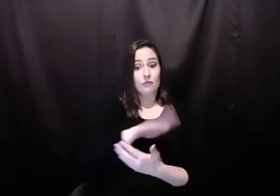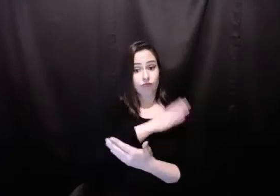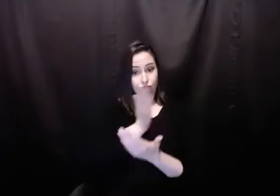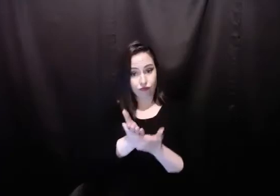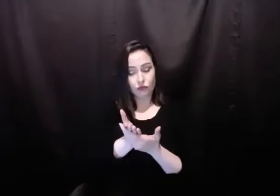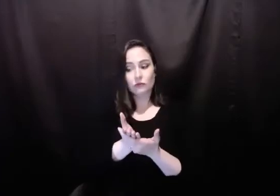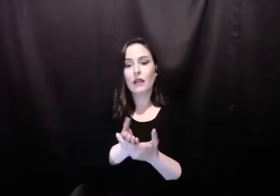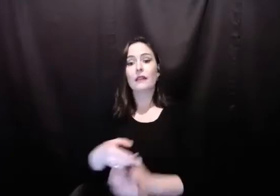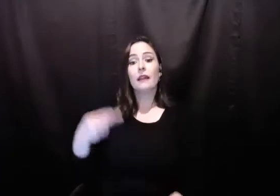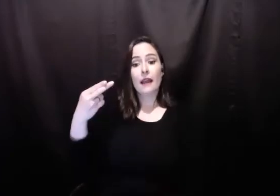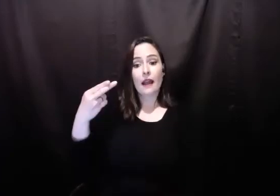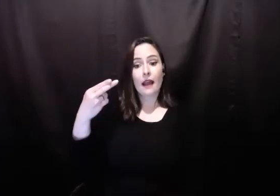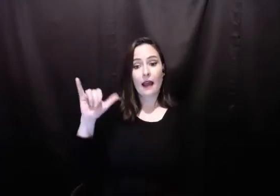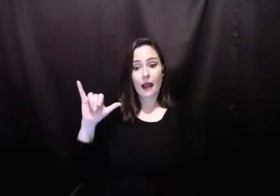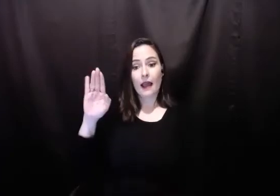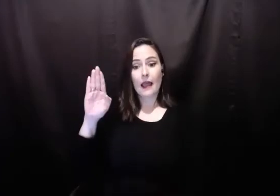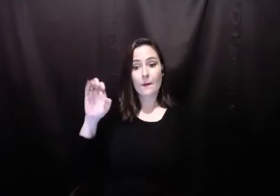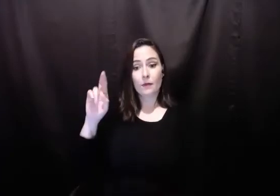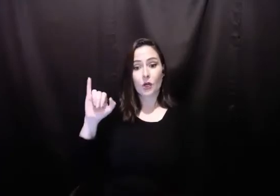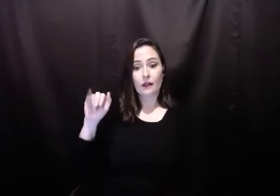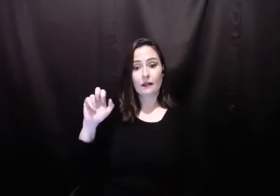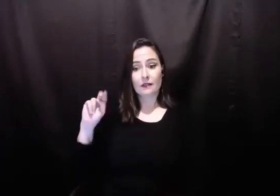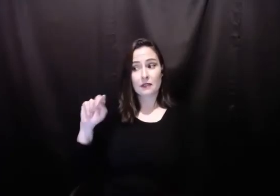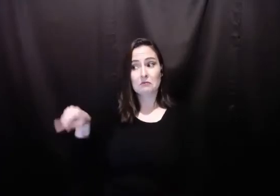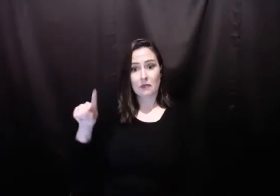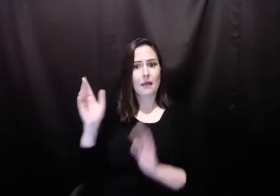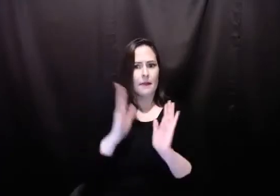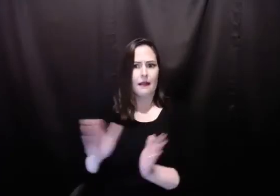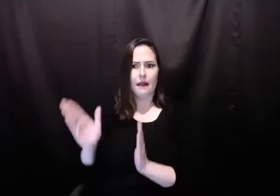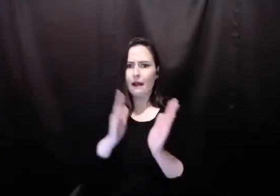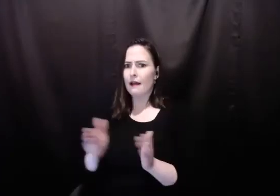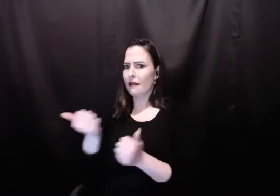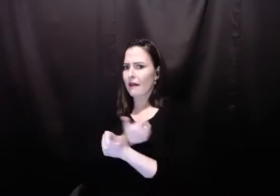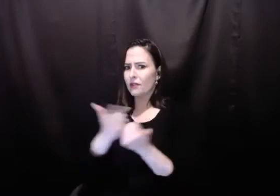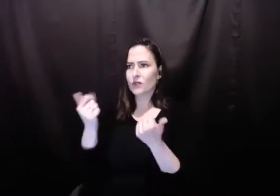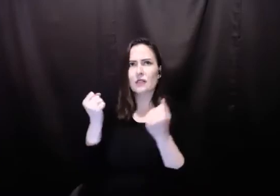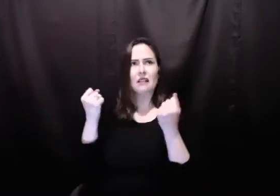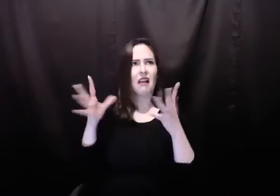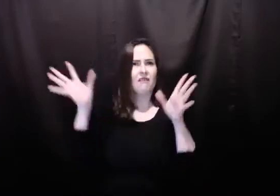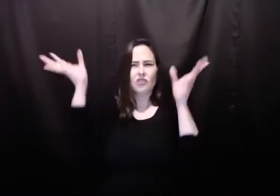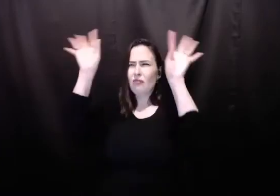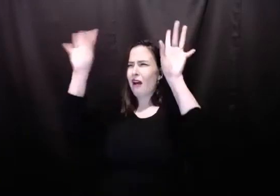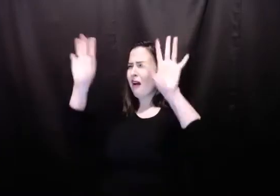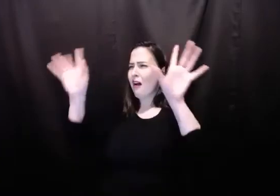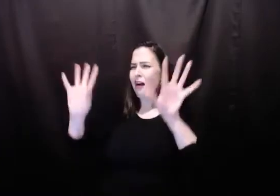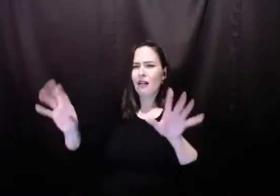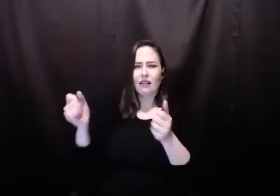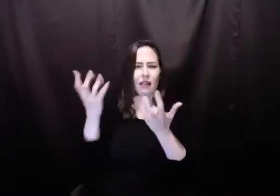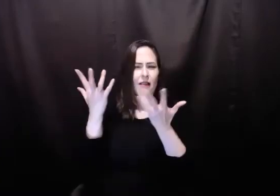just a lot of stuff. A lot of, what do I want to say? Not stuff. Just a lot of pageantry, I guess. I'll use that word.